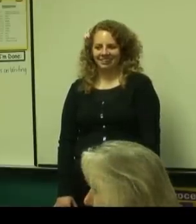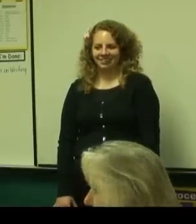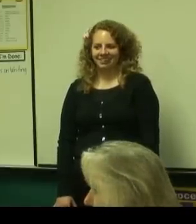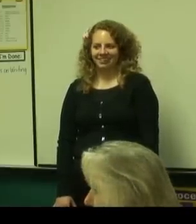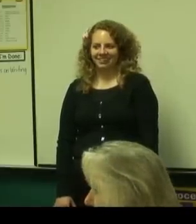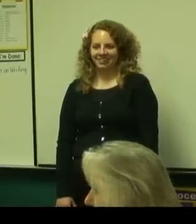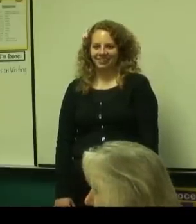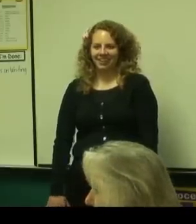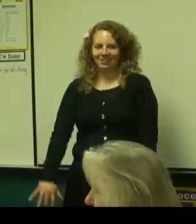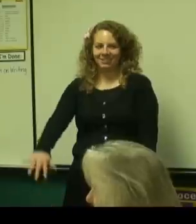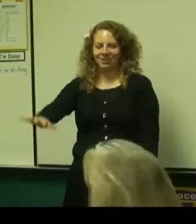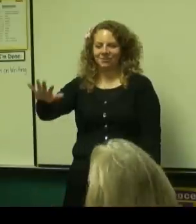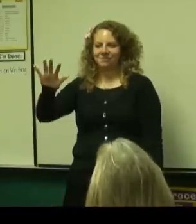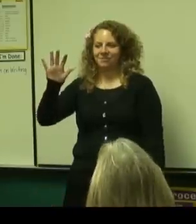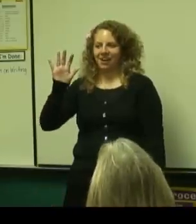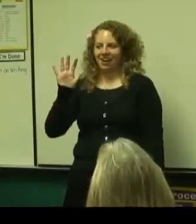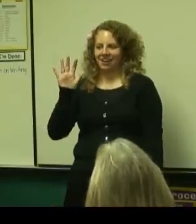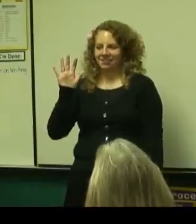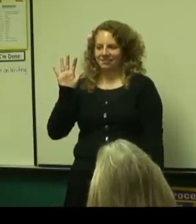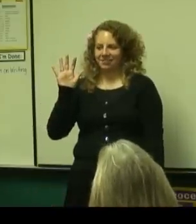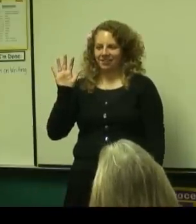892. Okay, so